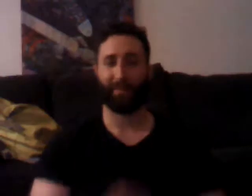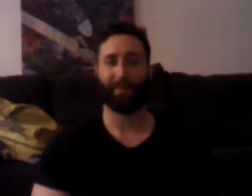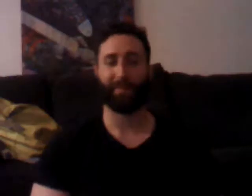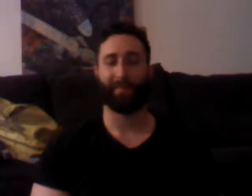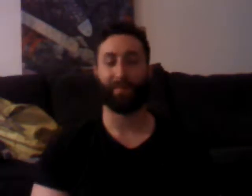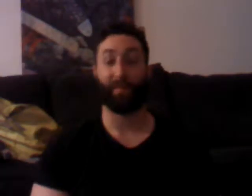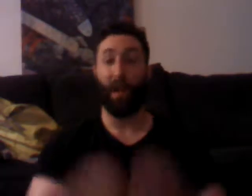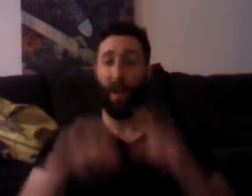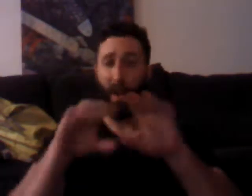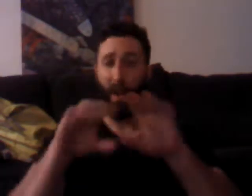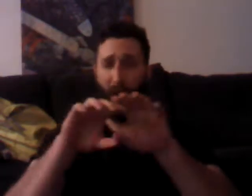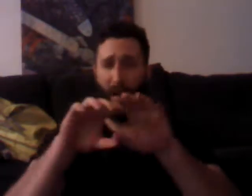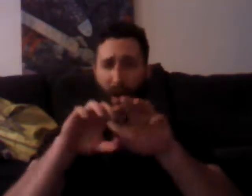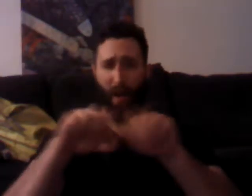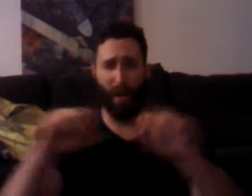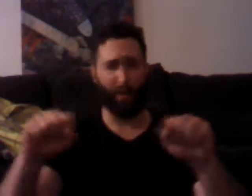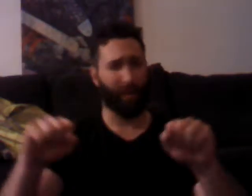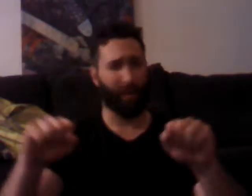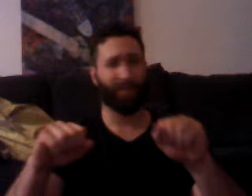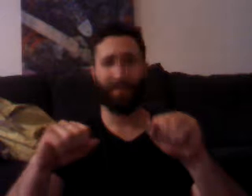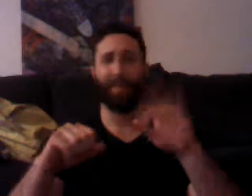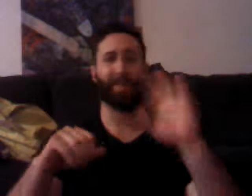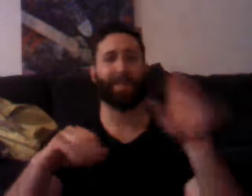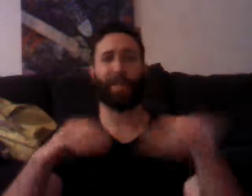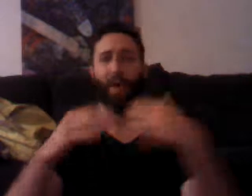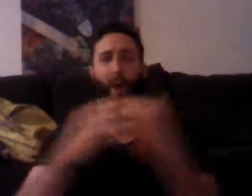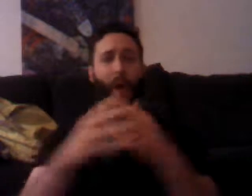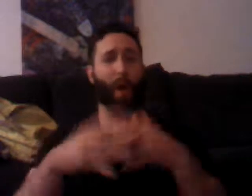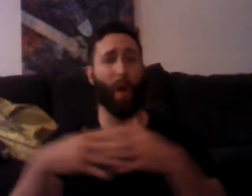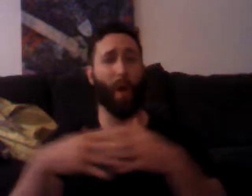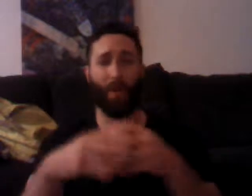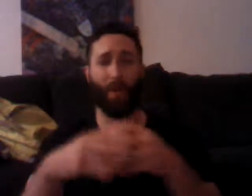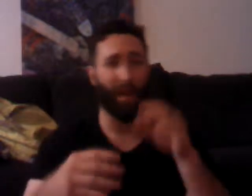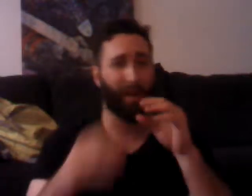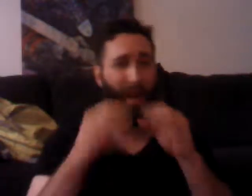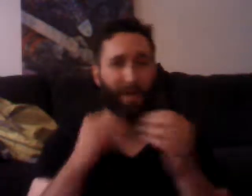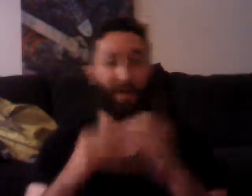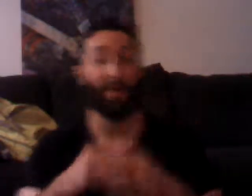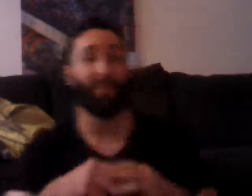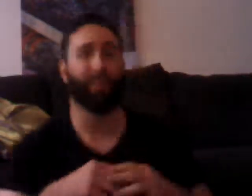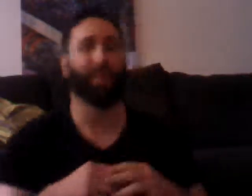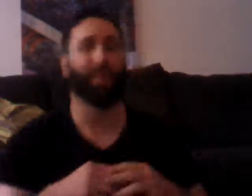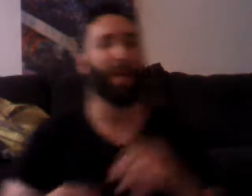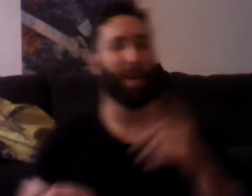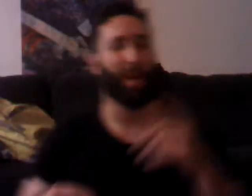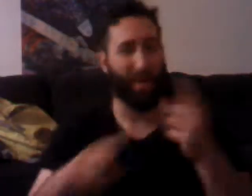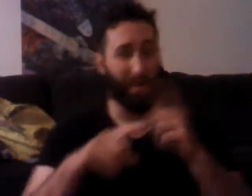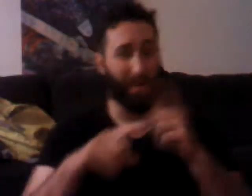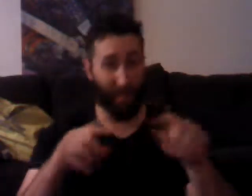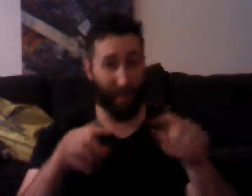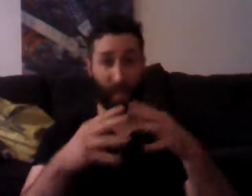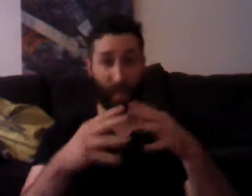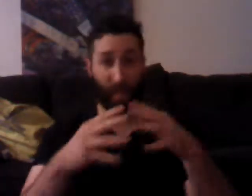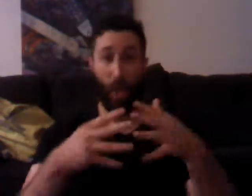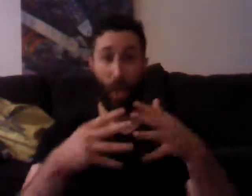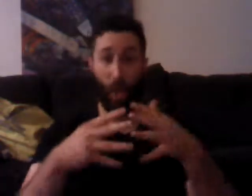Hot dogs are an all-American fare, but most likely it was German sausage makers who first came up with the idea. In fact,